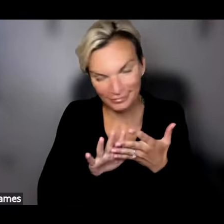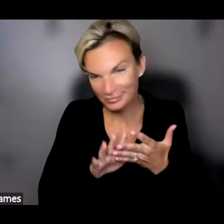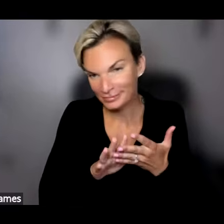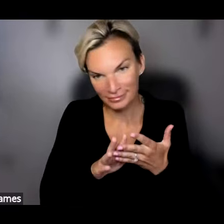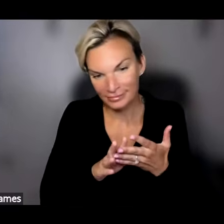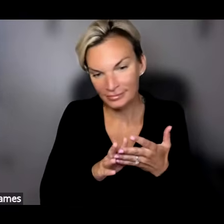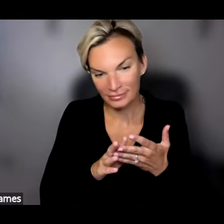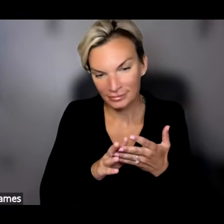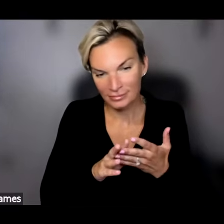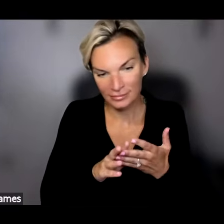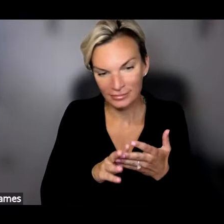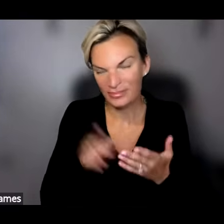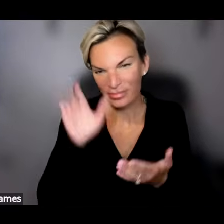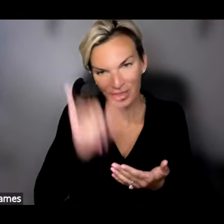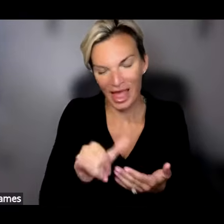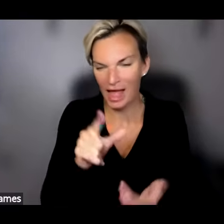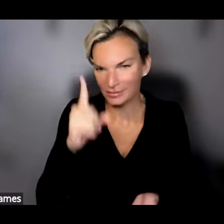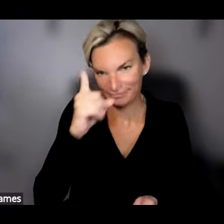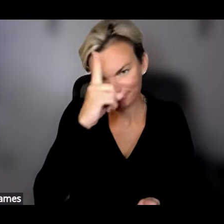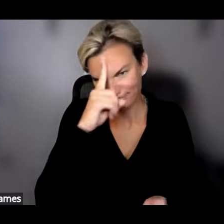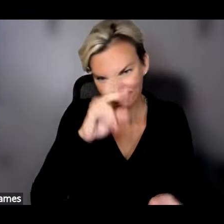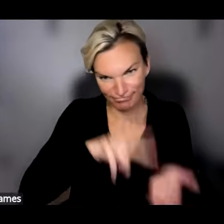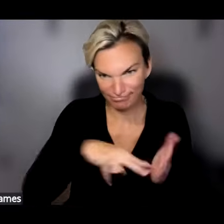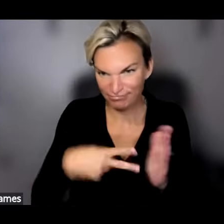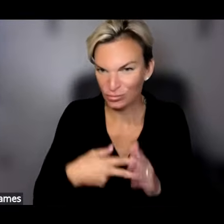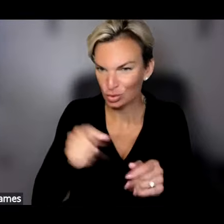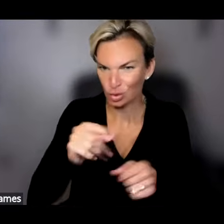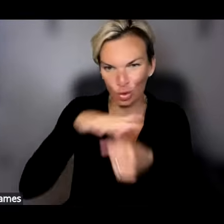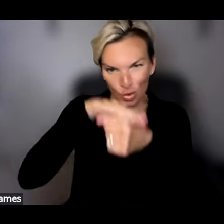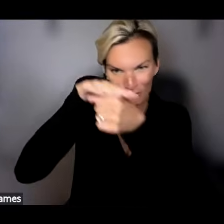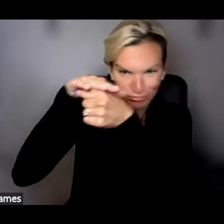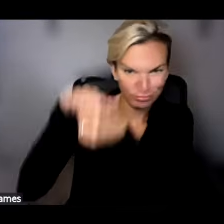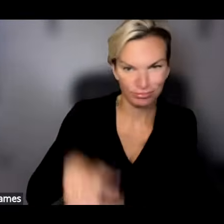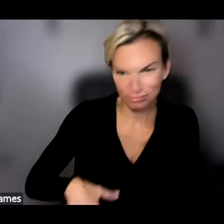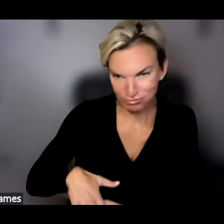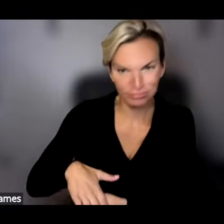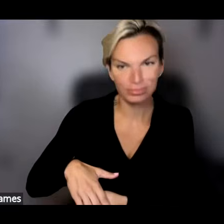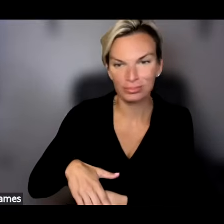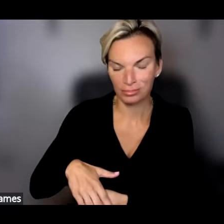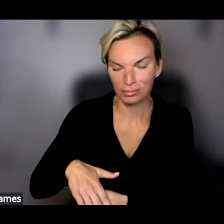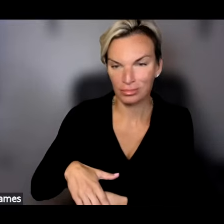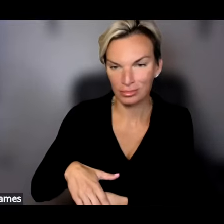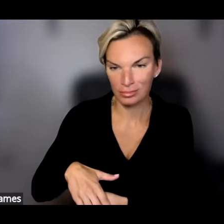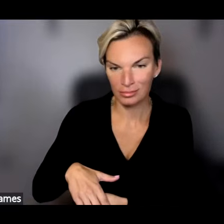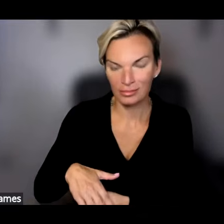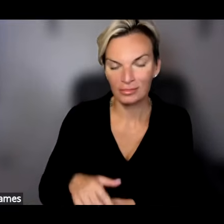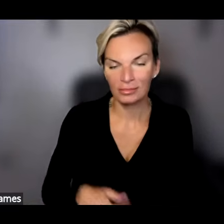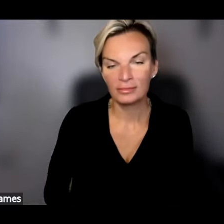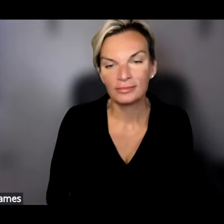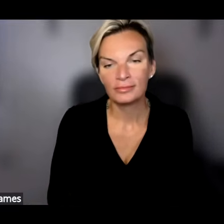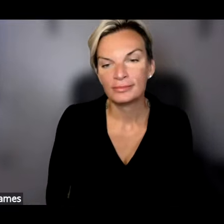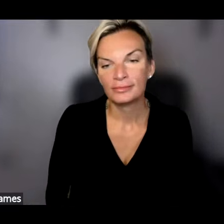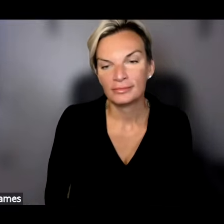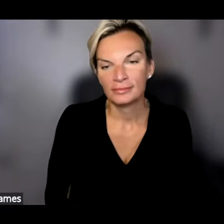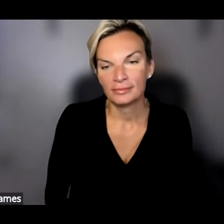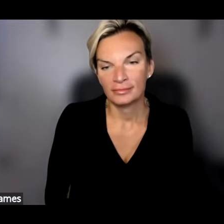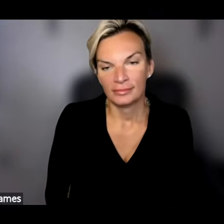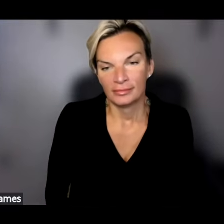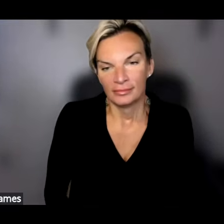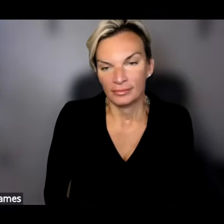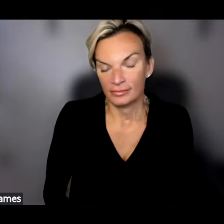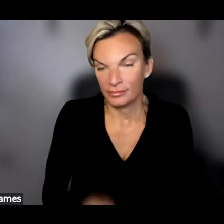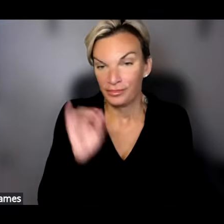prejudice people and try to encourage them to support this. And I point out in the bullet